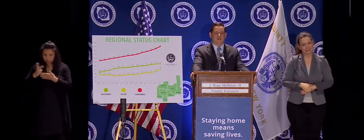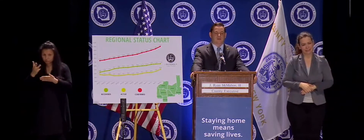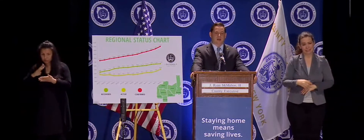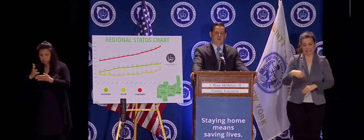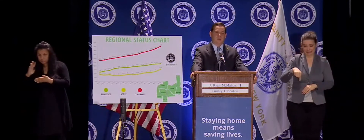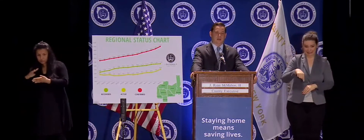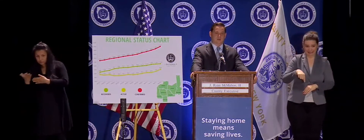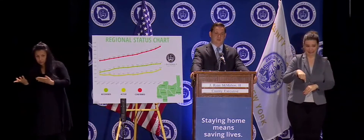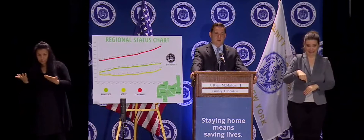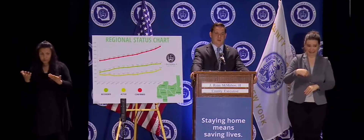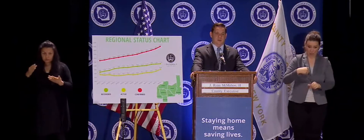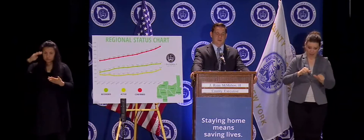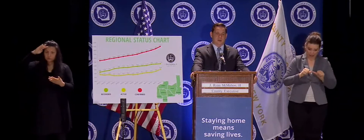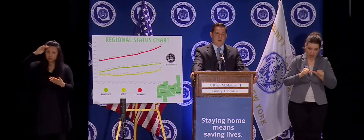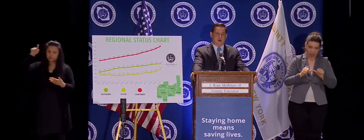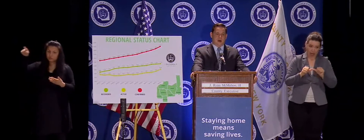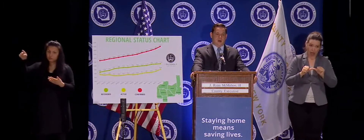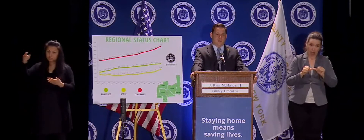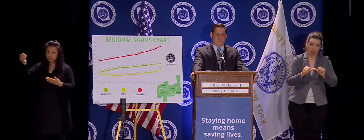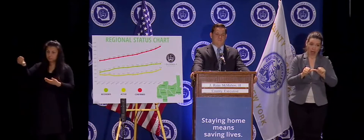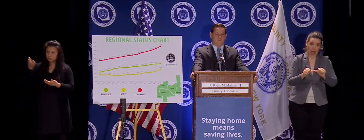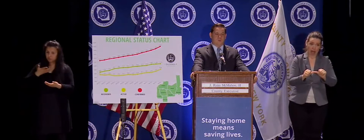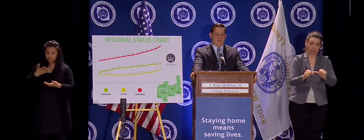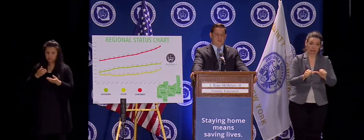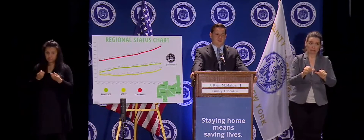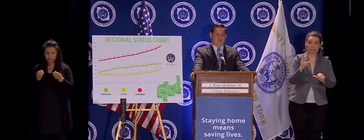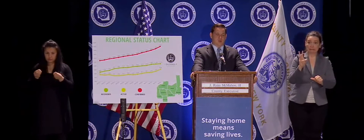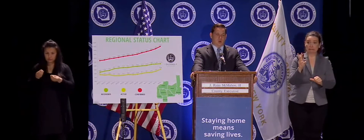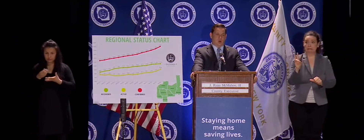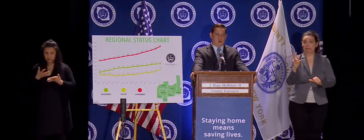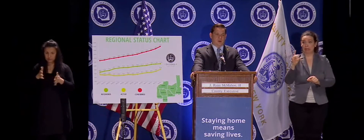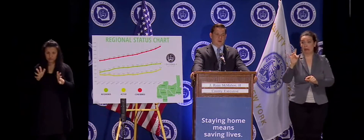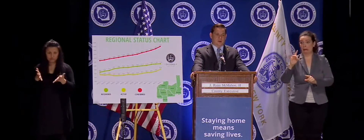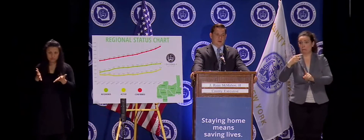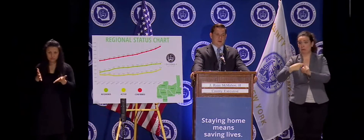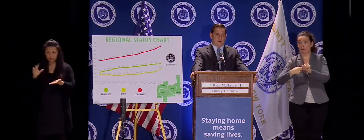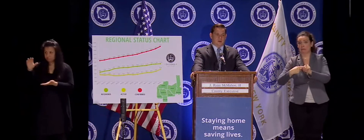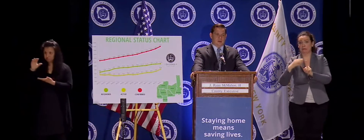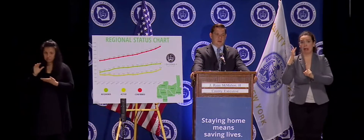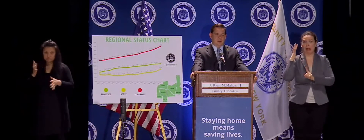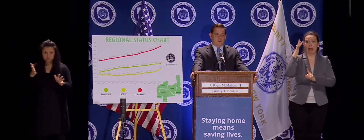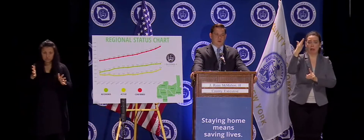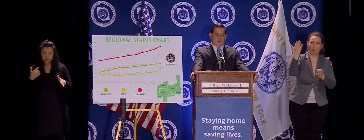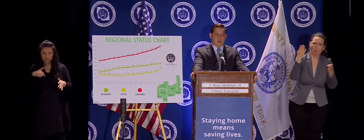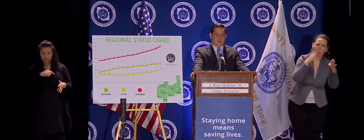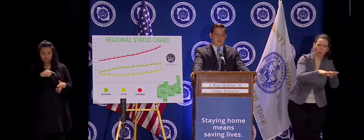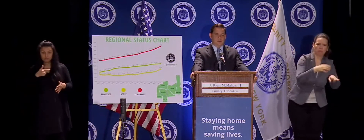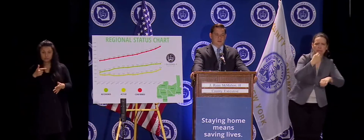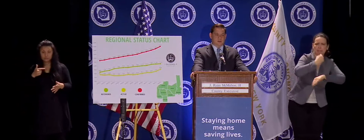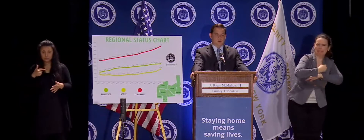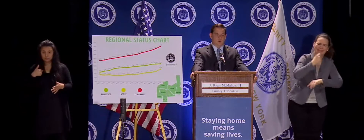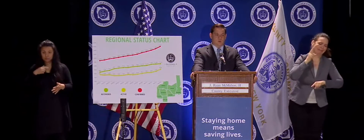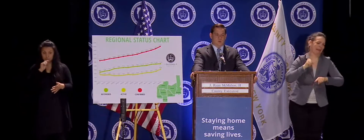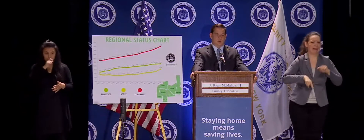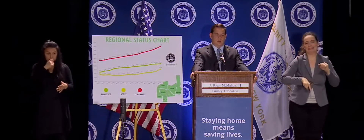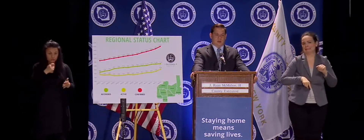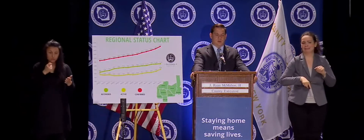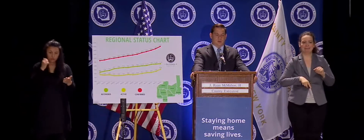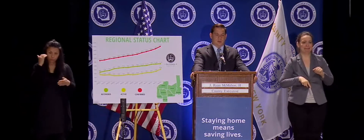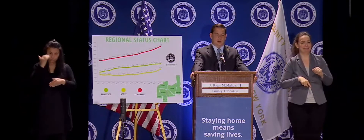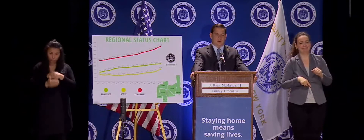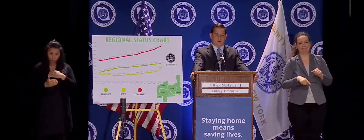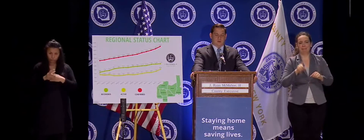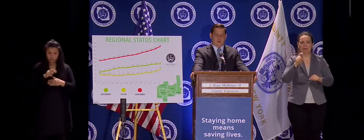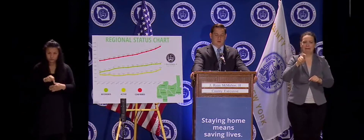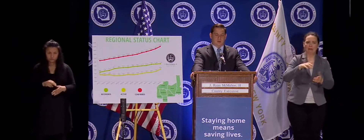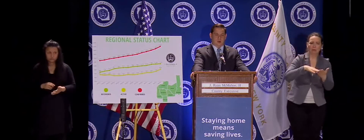you have to find a way to live with the virus. In Central New York, if you look at us and you